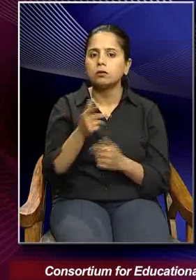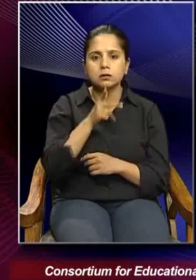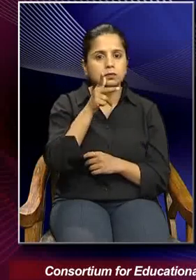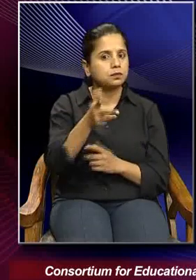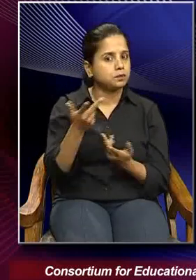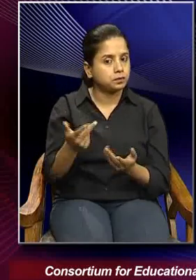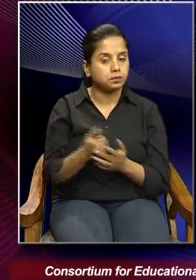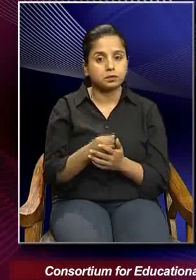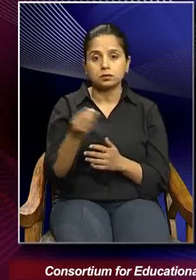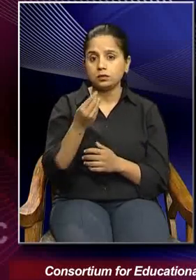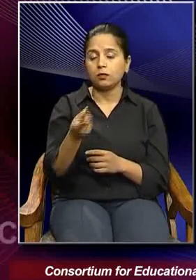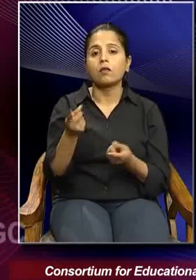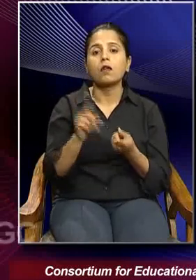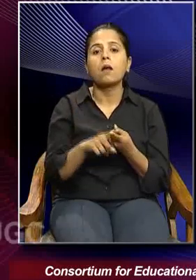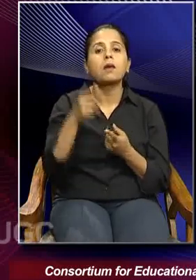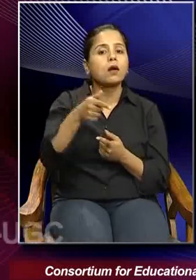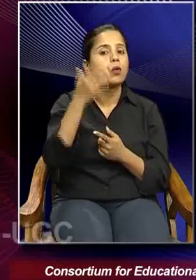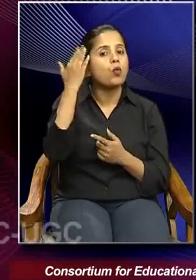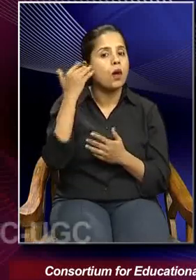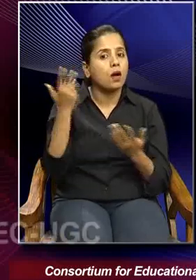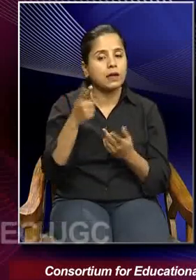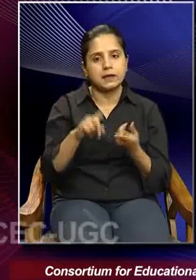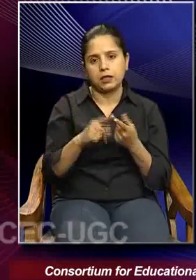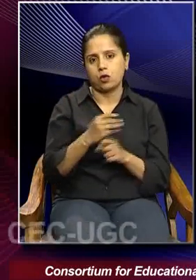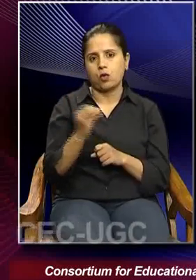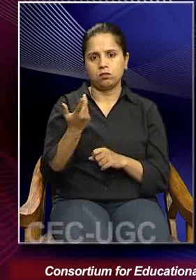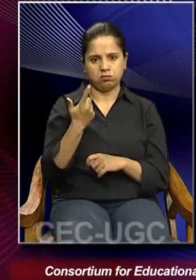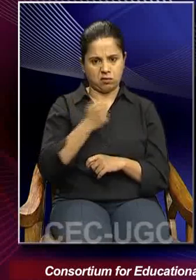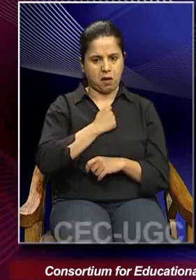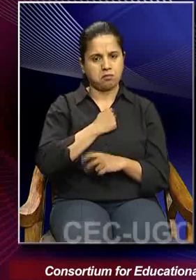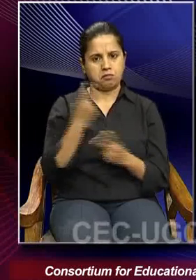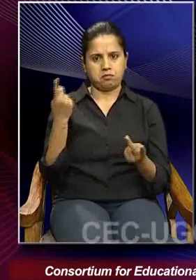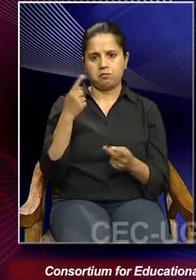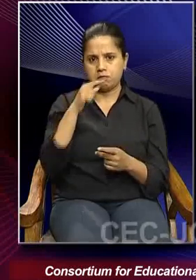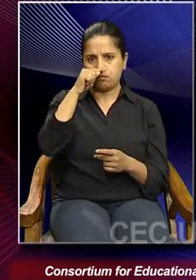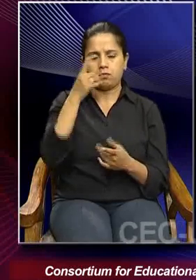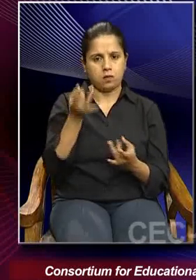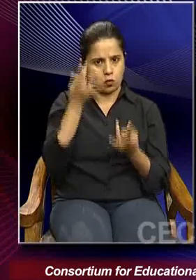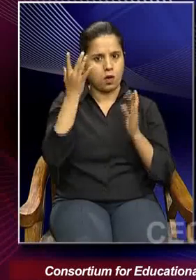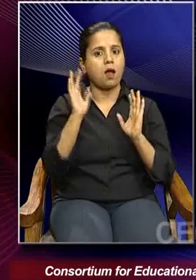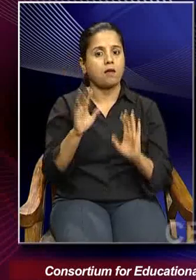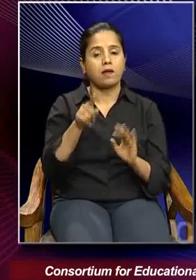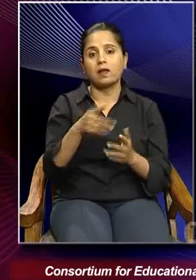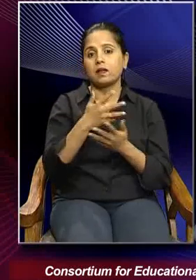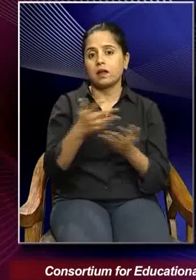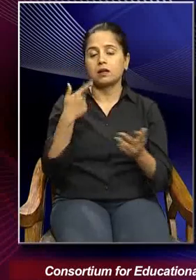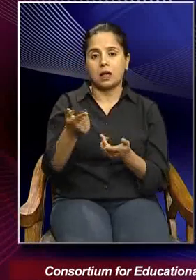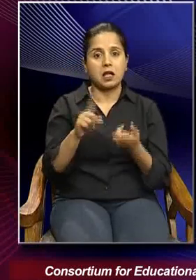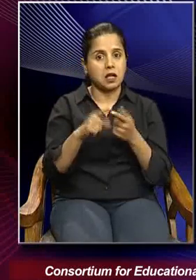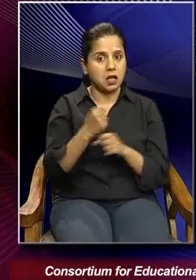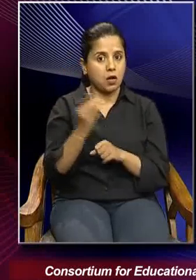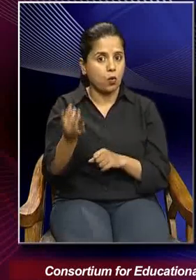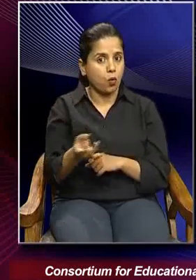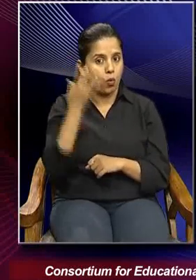happens precisely because of ego. So in this product, ahankar, you can